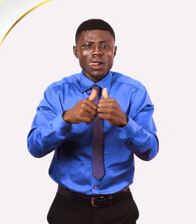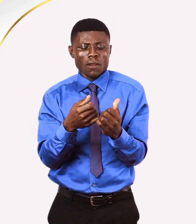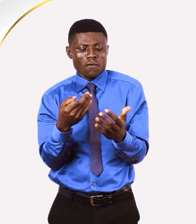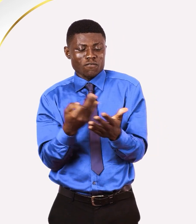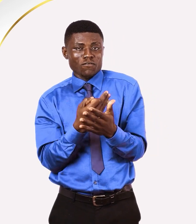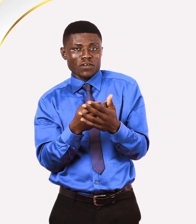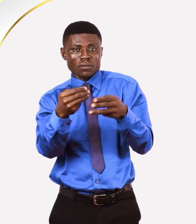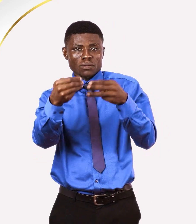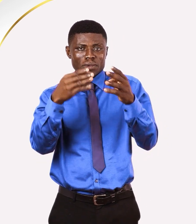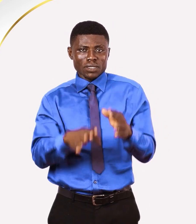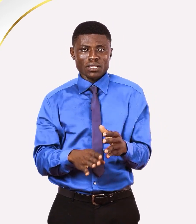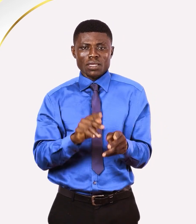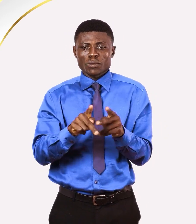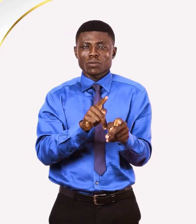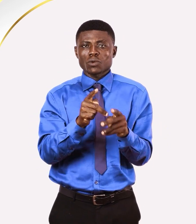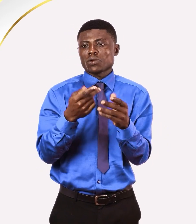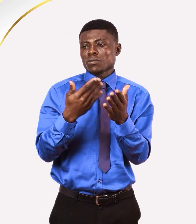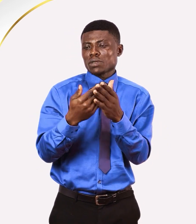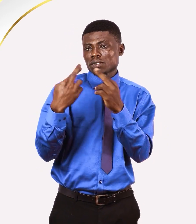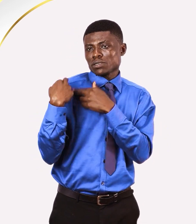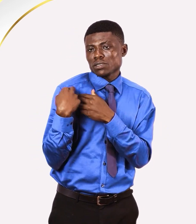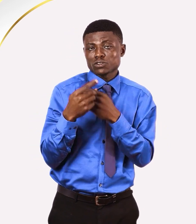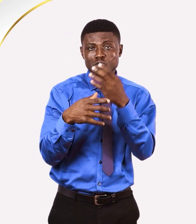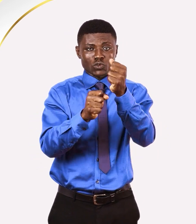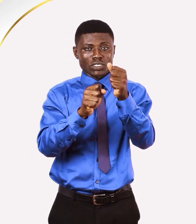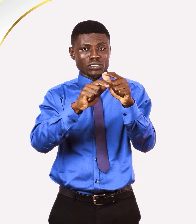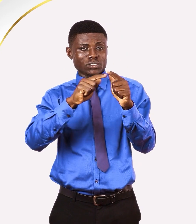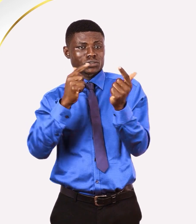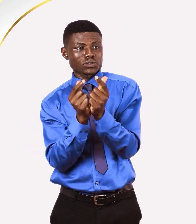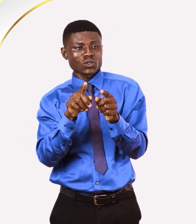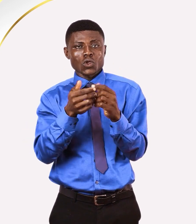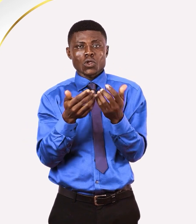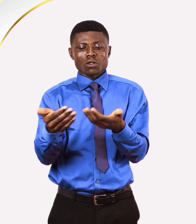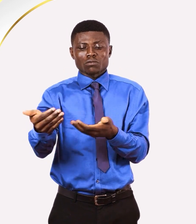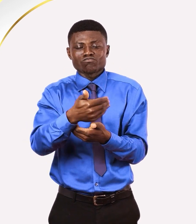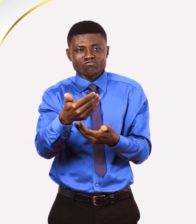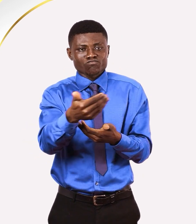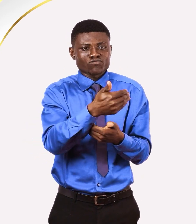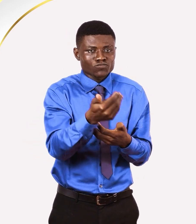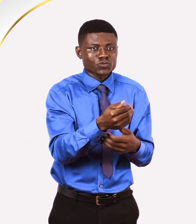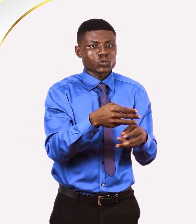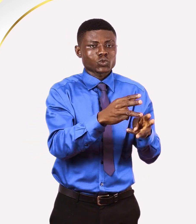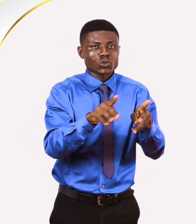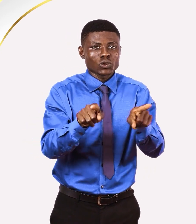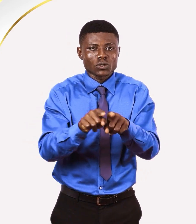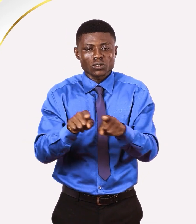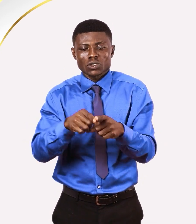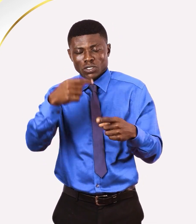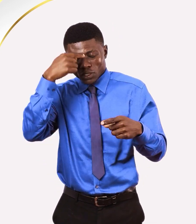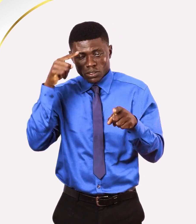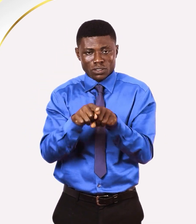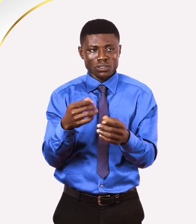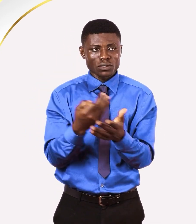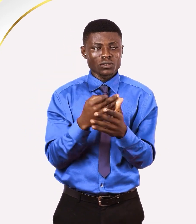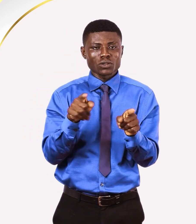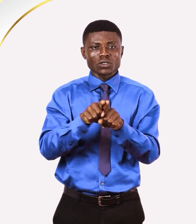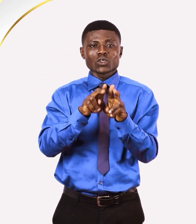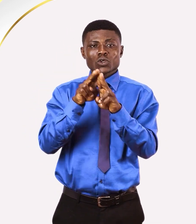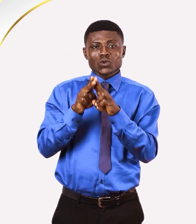fund managers, custodians, trustees, collective investment schemes, mutual funds and